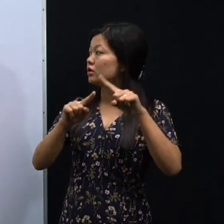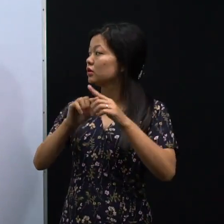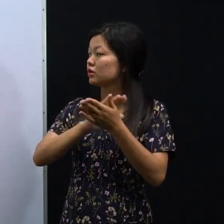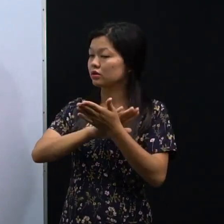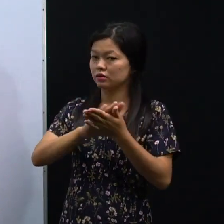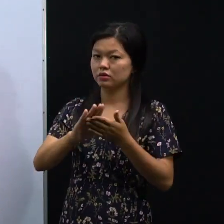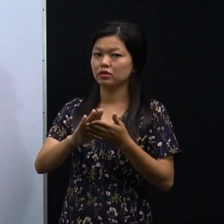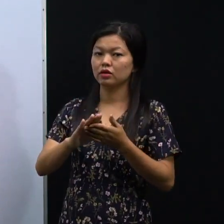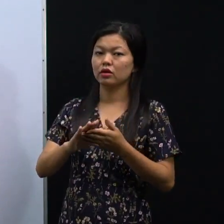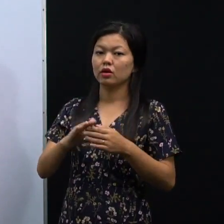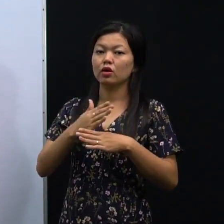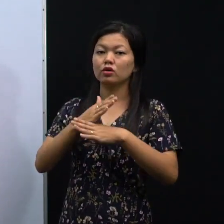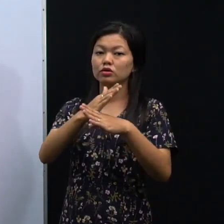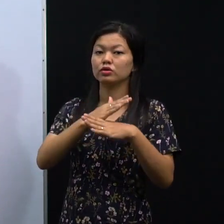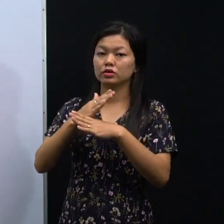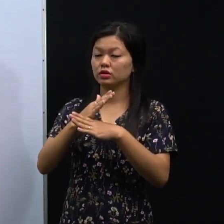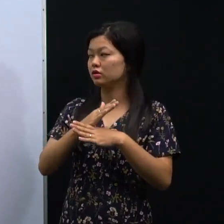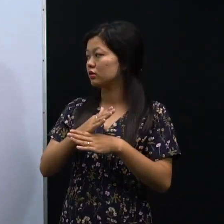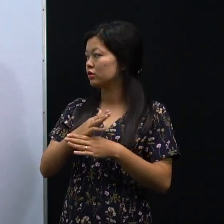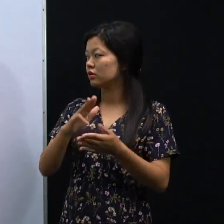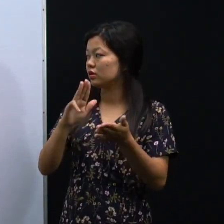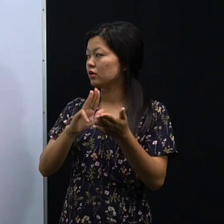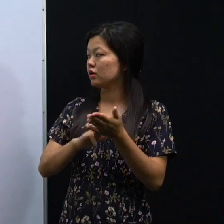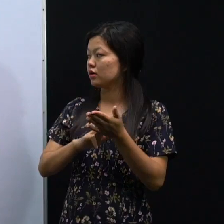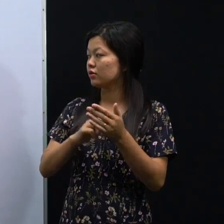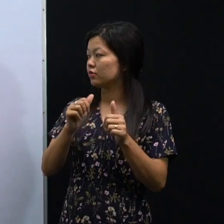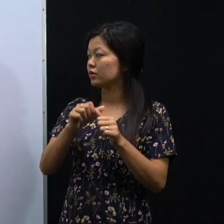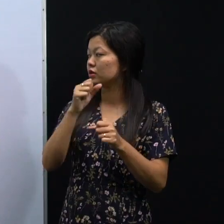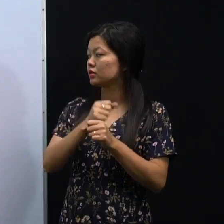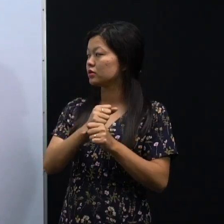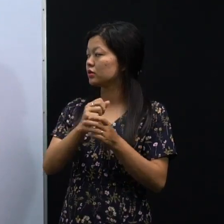he also mentioned that the magnitude, okay, the magnitude